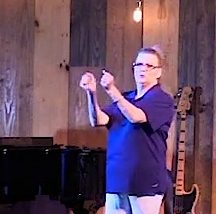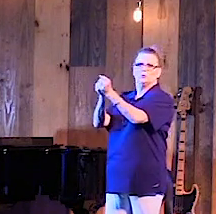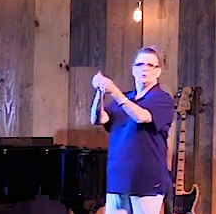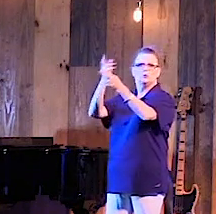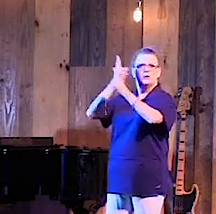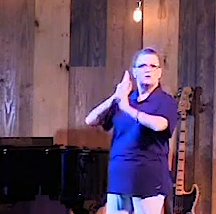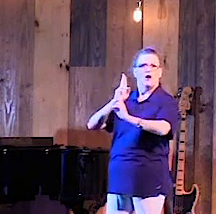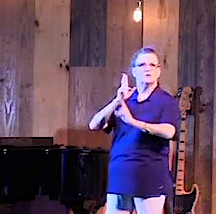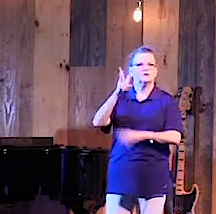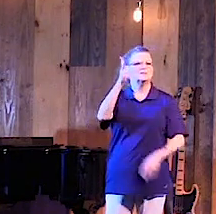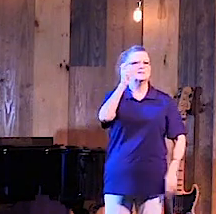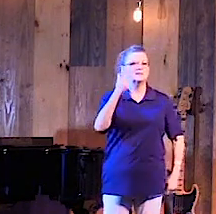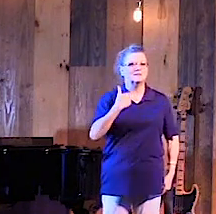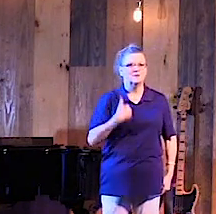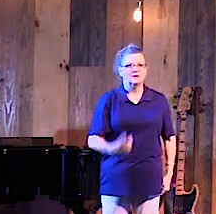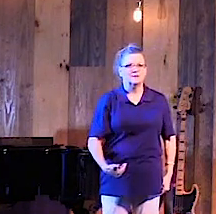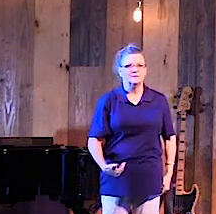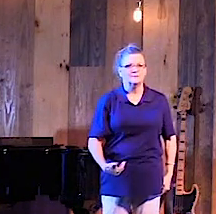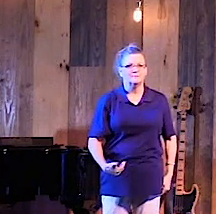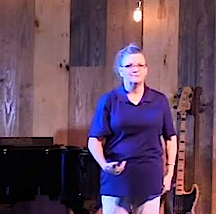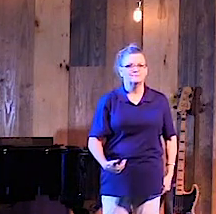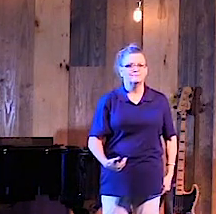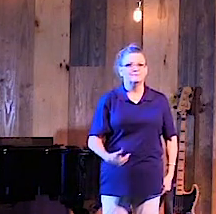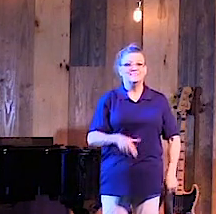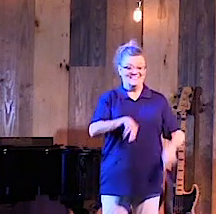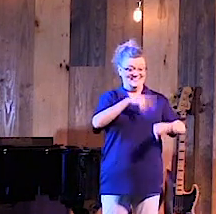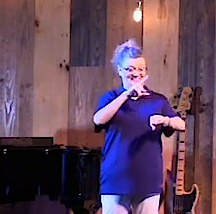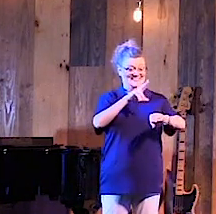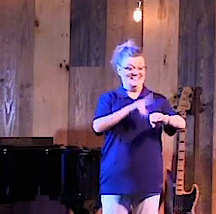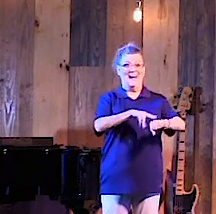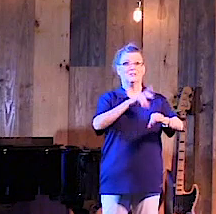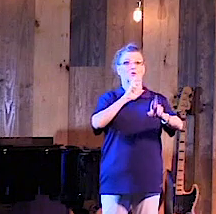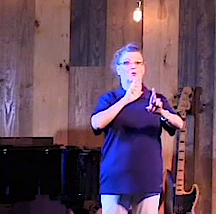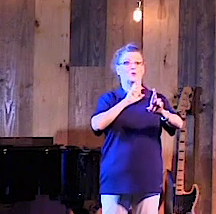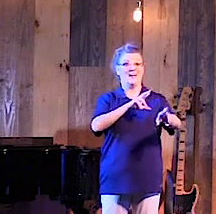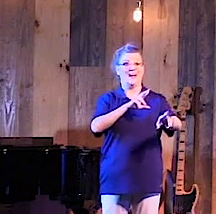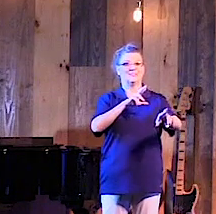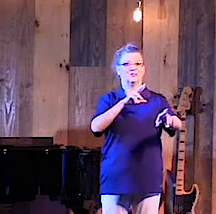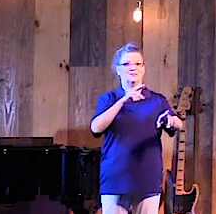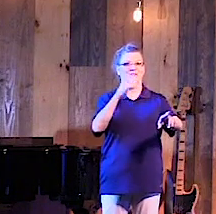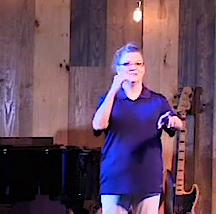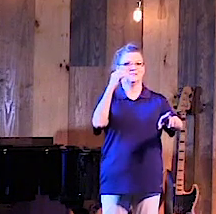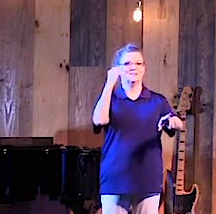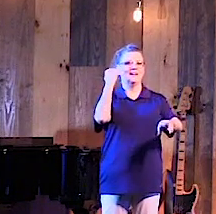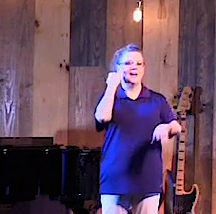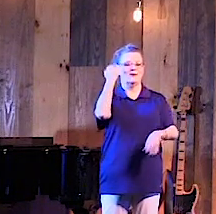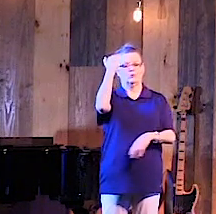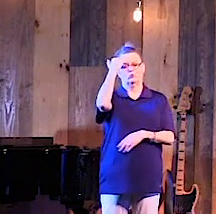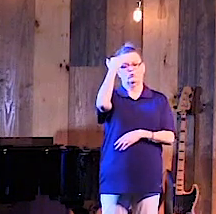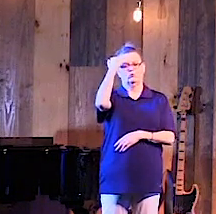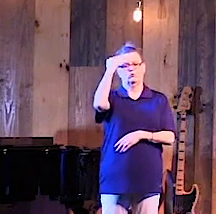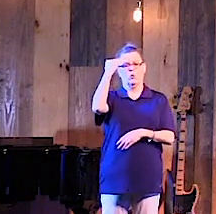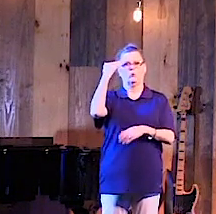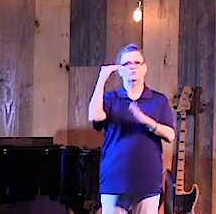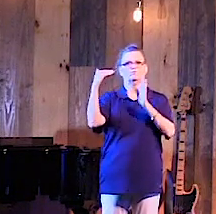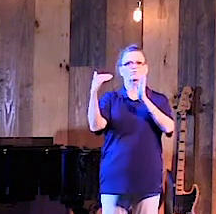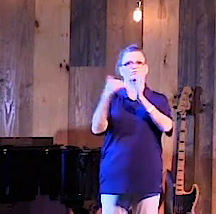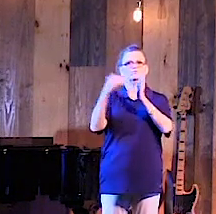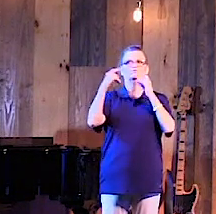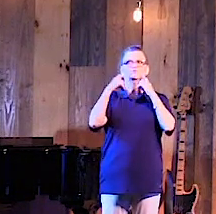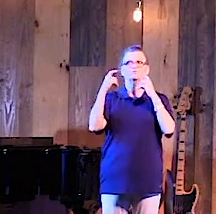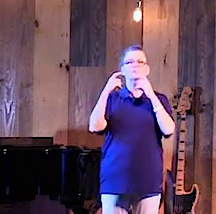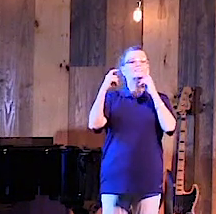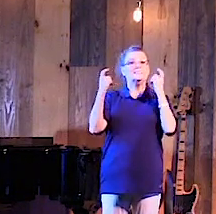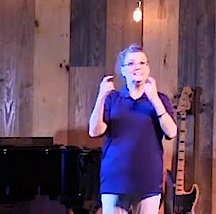Listen to me very carefully. Our natural reaction when we know we've sinned against God is to try and work it